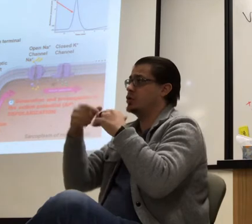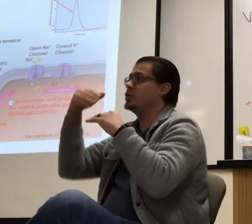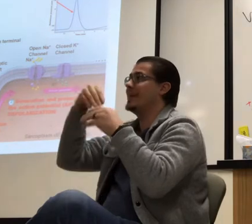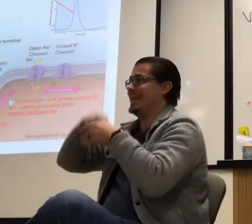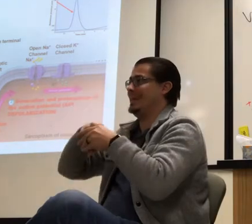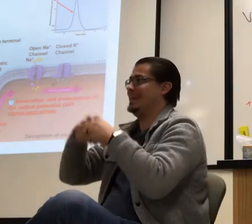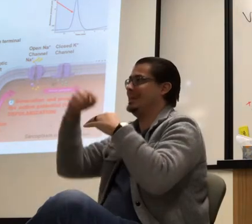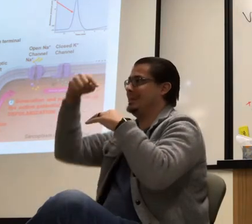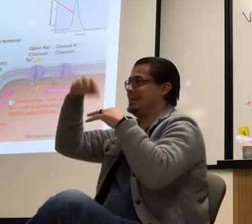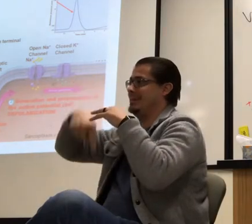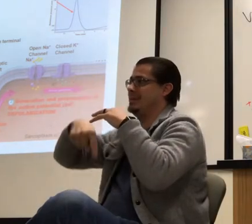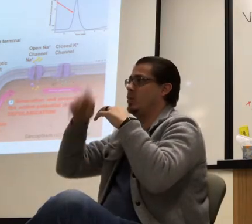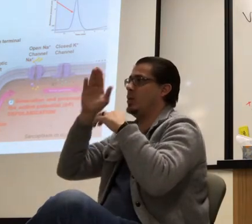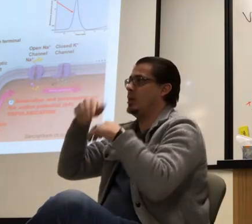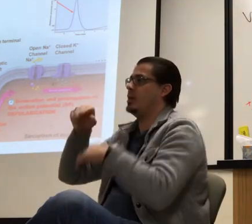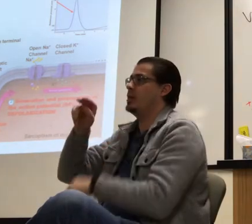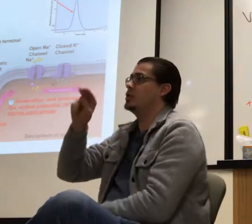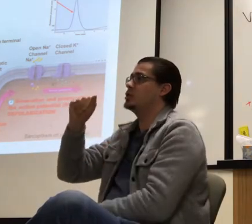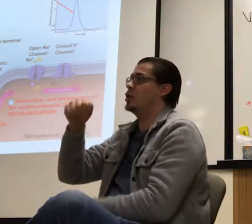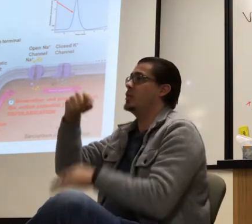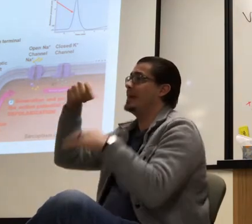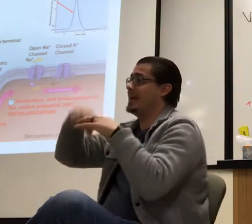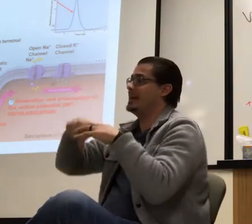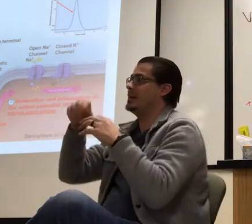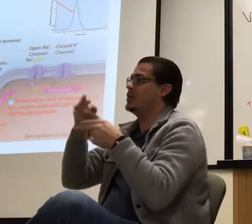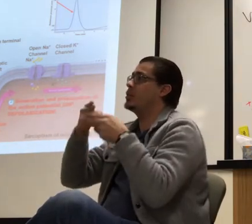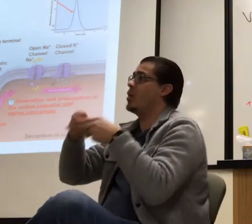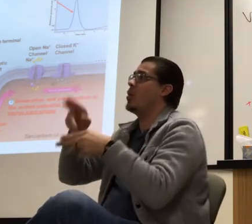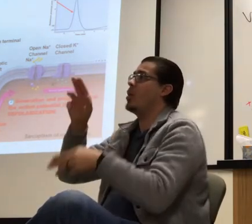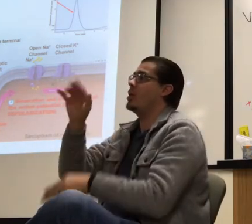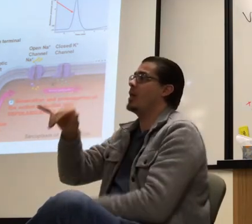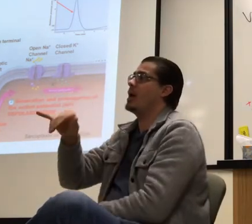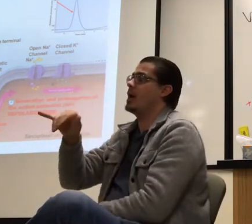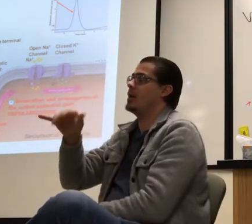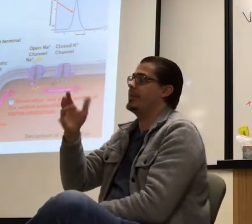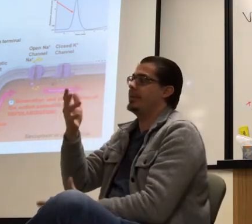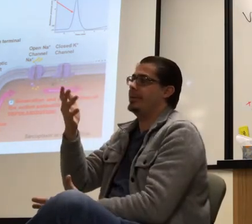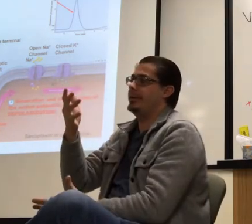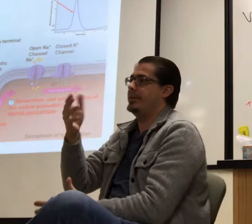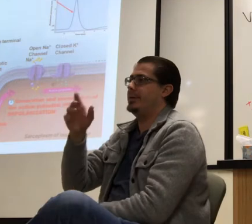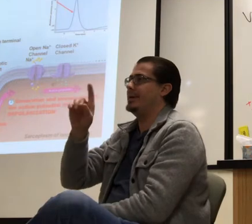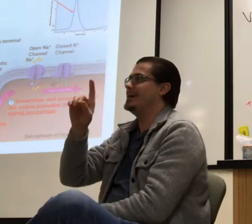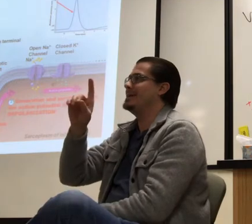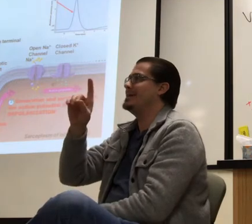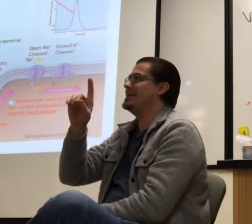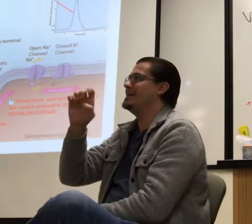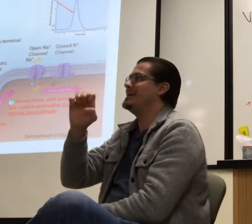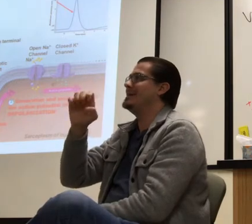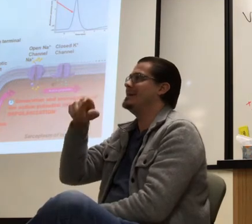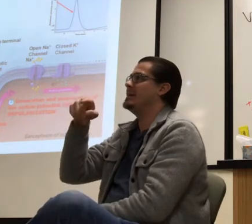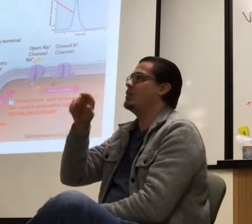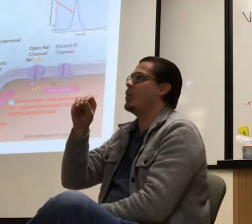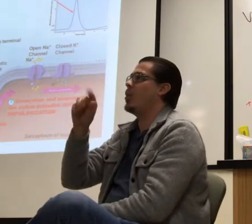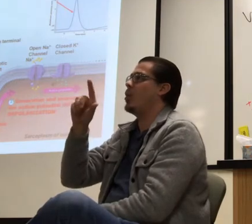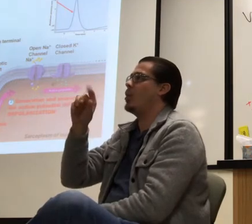In. You'll have sodium influx, and we call that, you know, the depolarization.